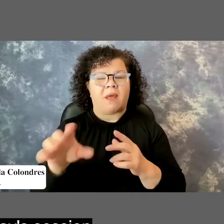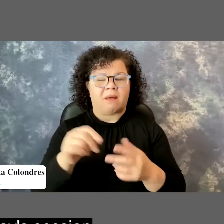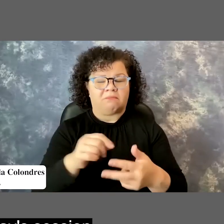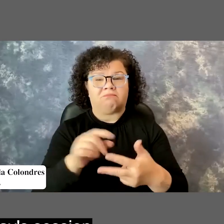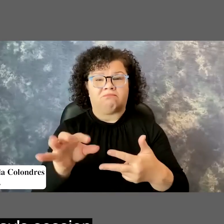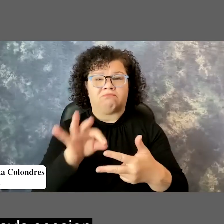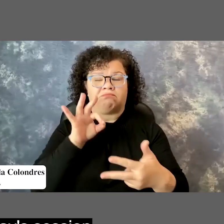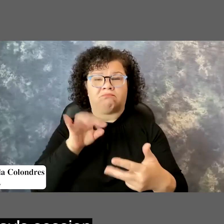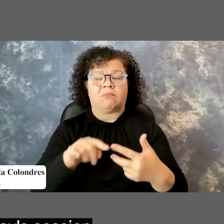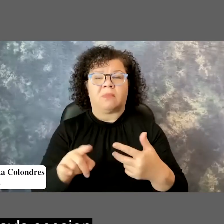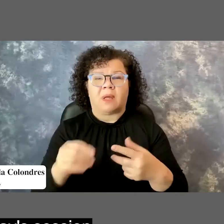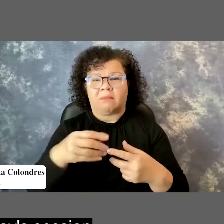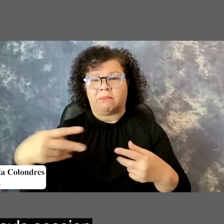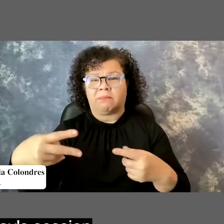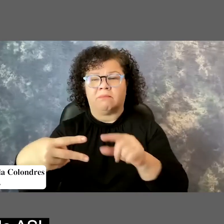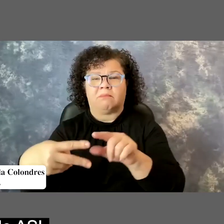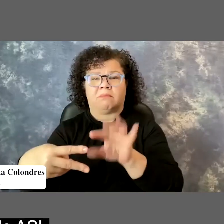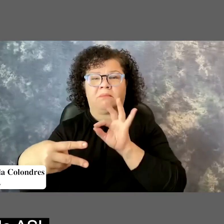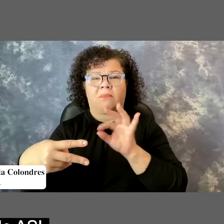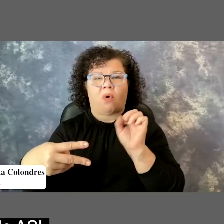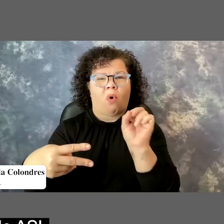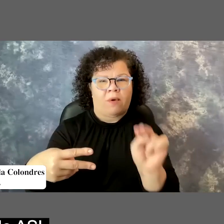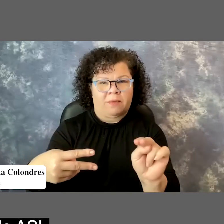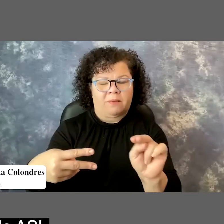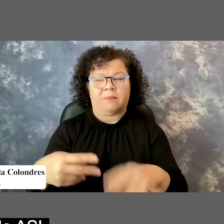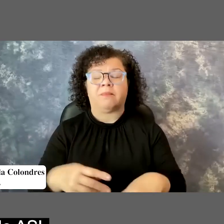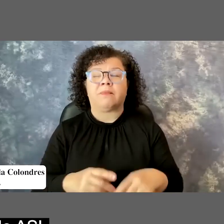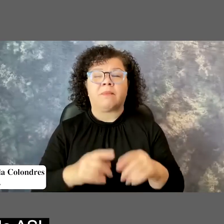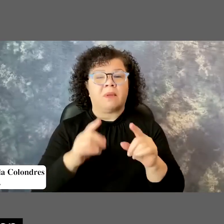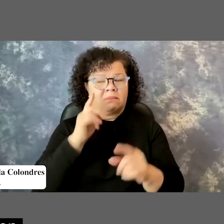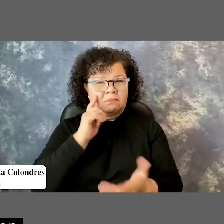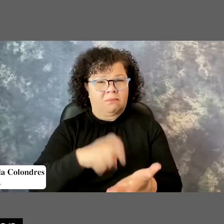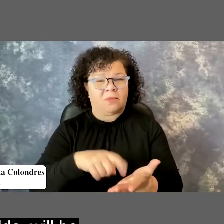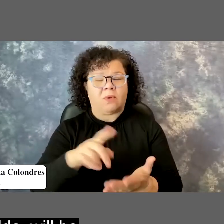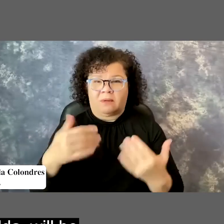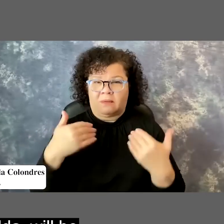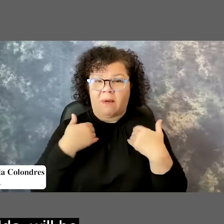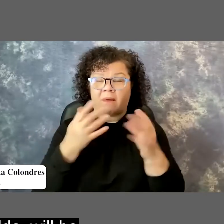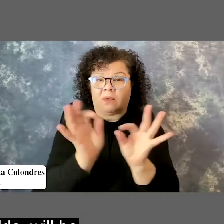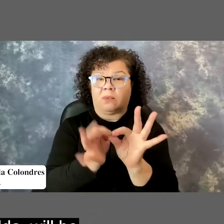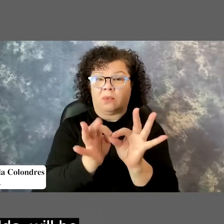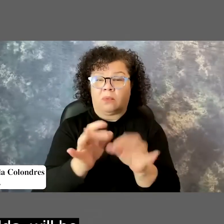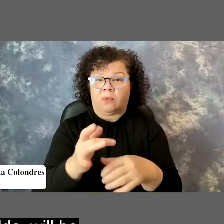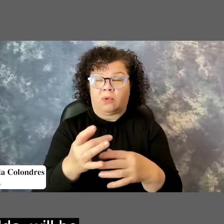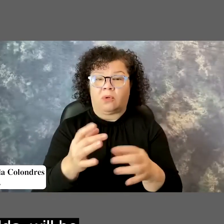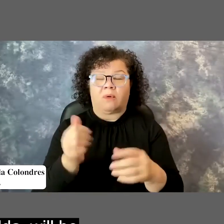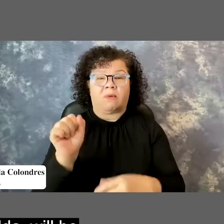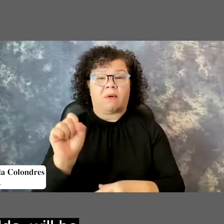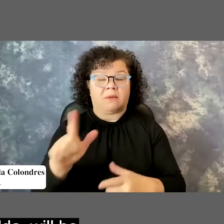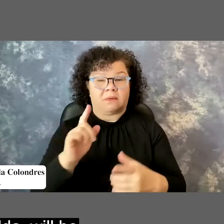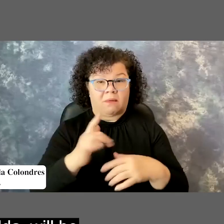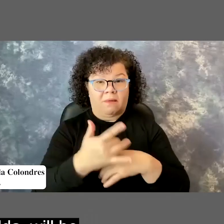As you can see, today's session will also include ASL interpretation. Our